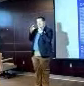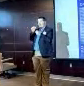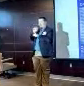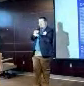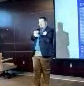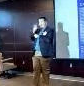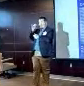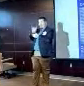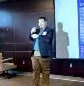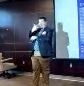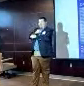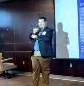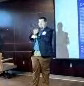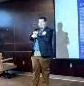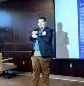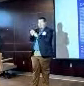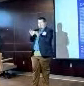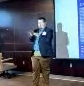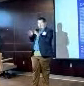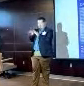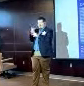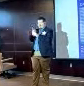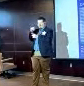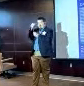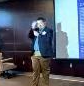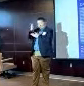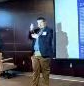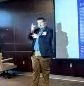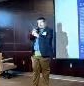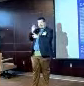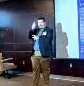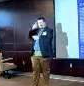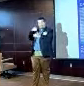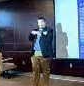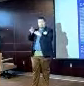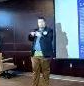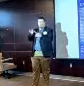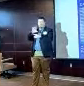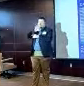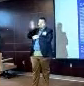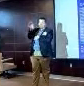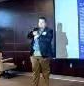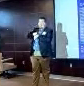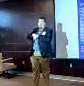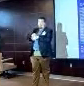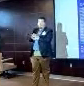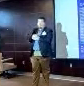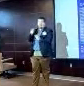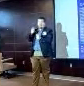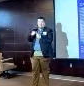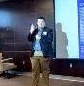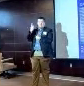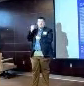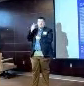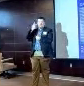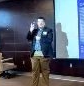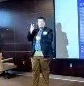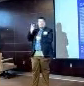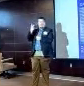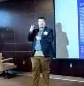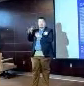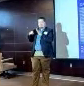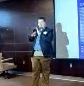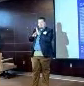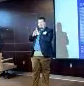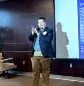works. It's important to keep that information in mind as we head into the holidays. If you remember last year, we started seeing those peaks